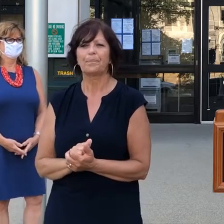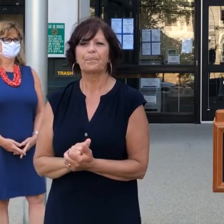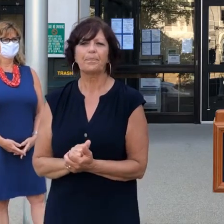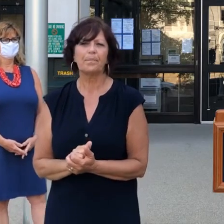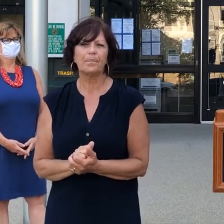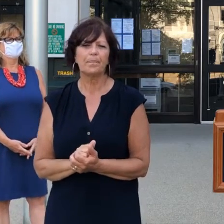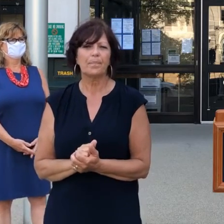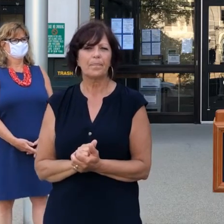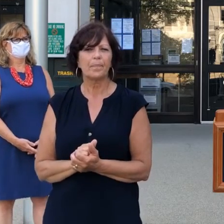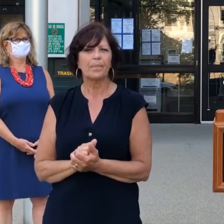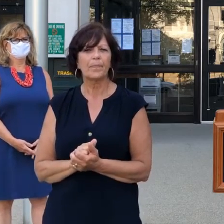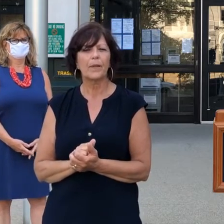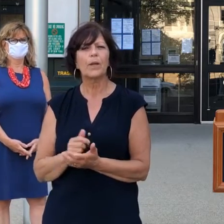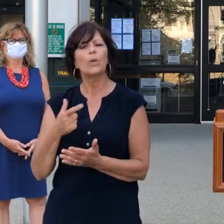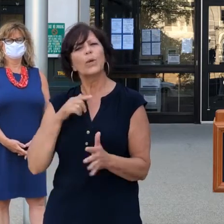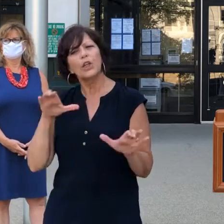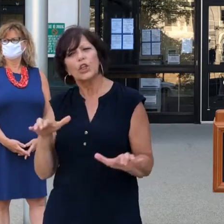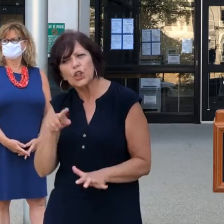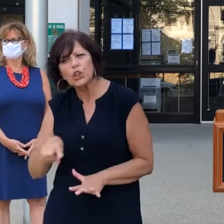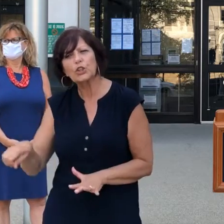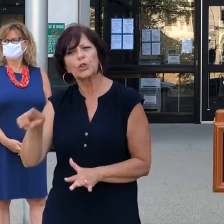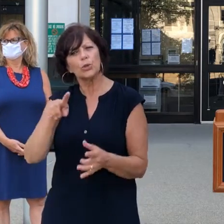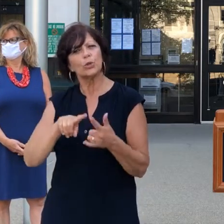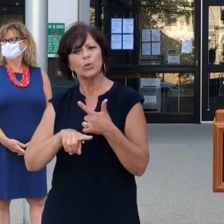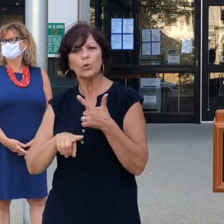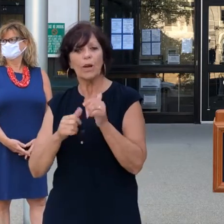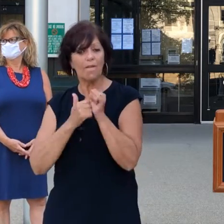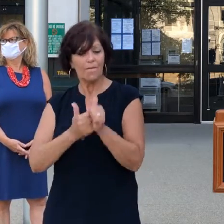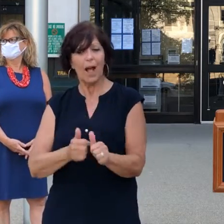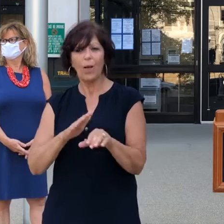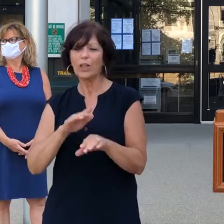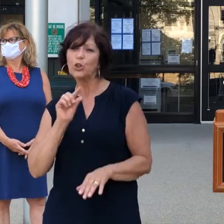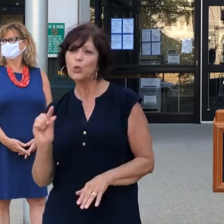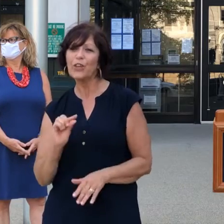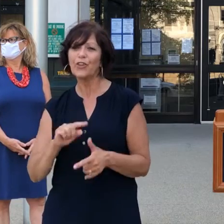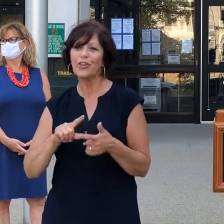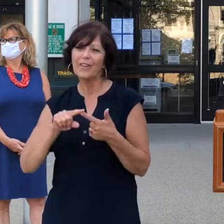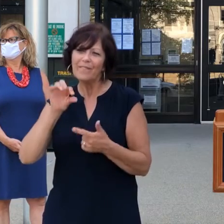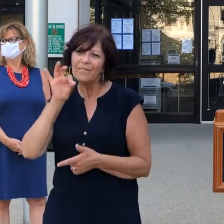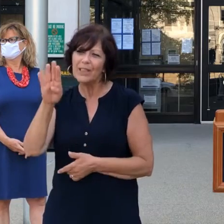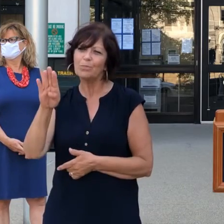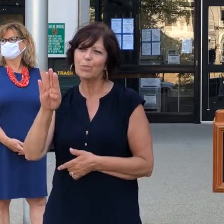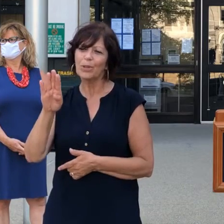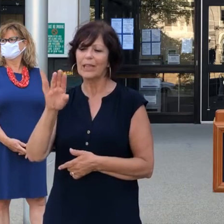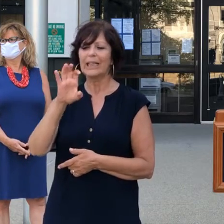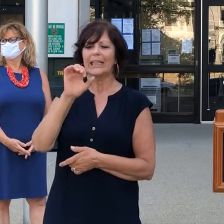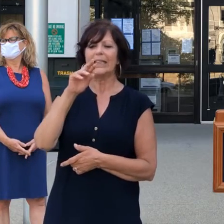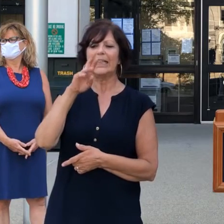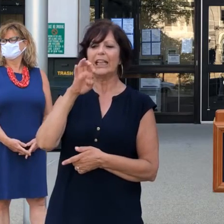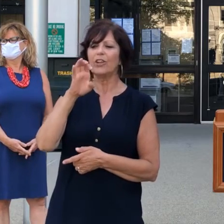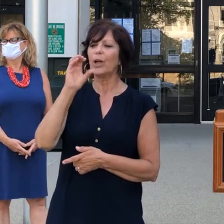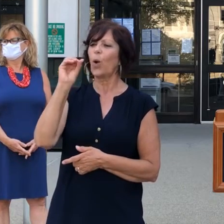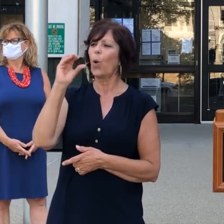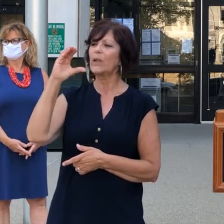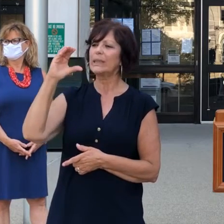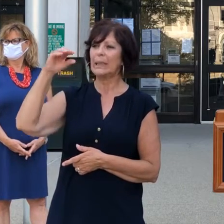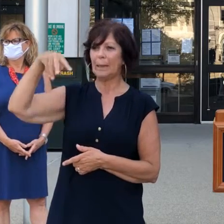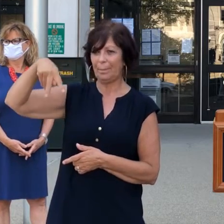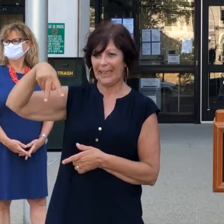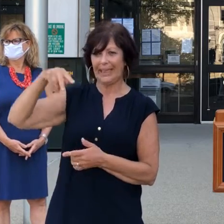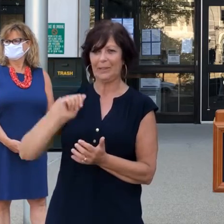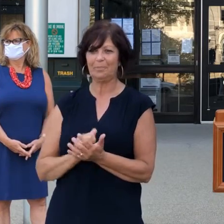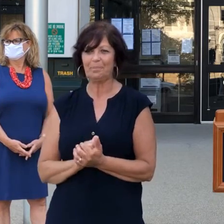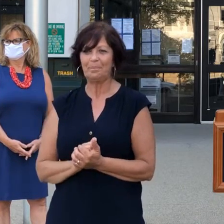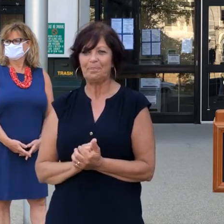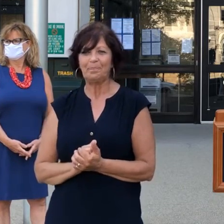erie.gov/consumer protection. And we encourage everyone to follow us on Twitter and Facebook at Erie OCP.